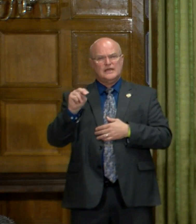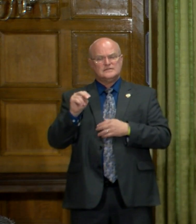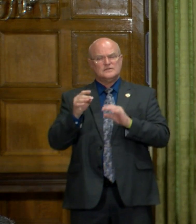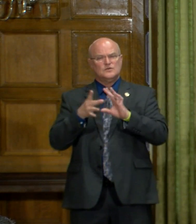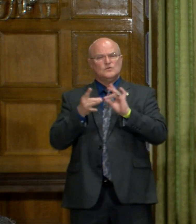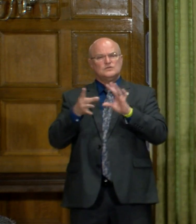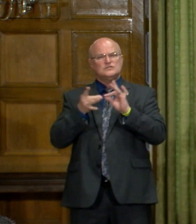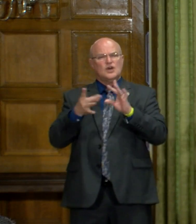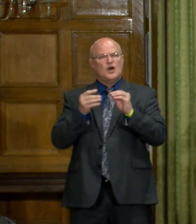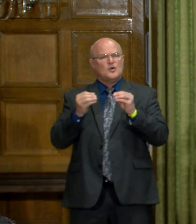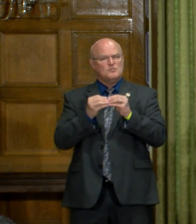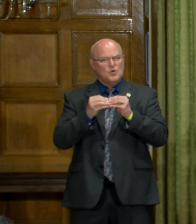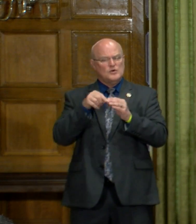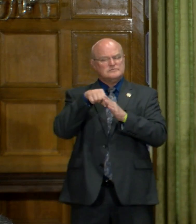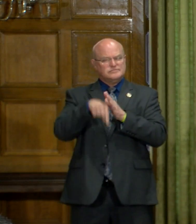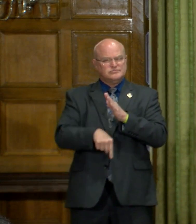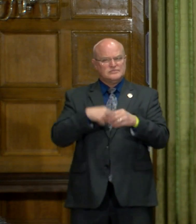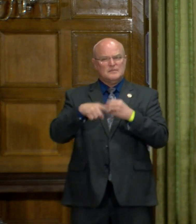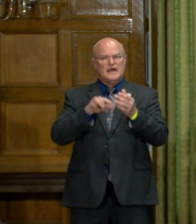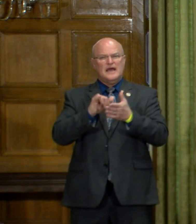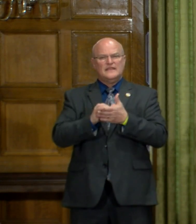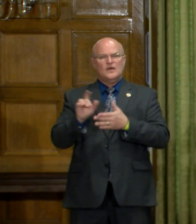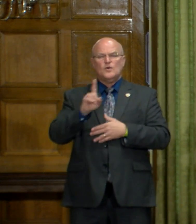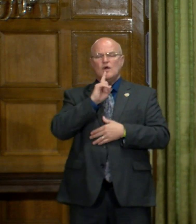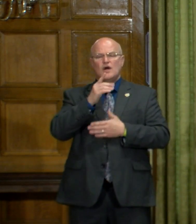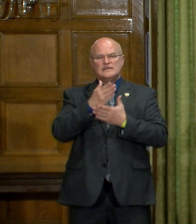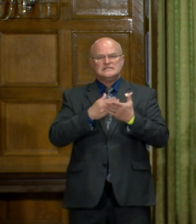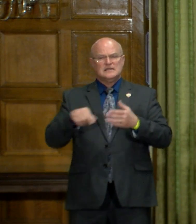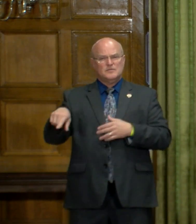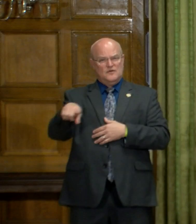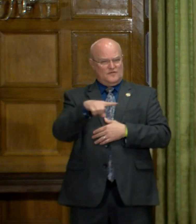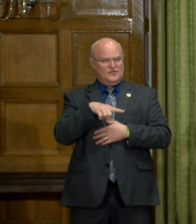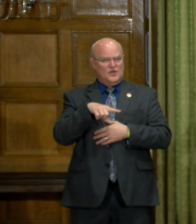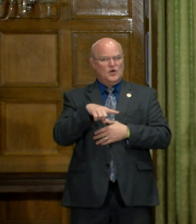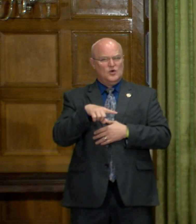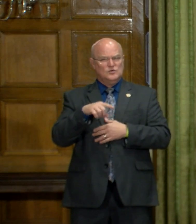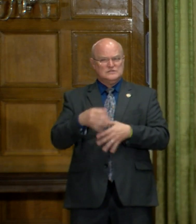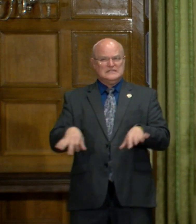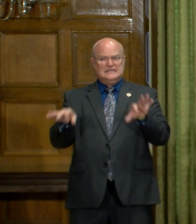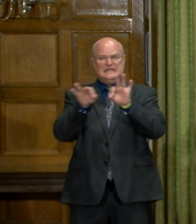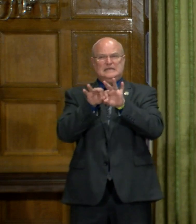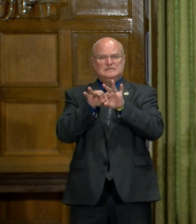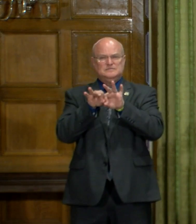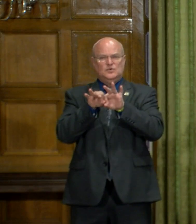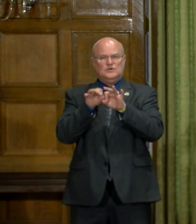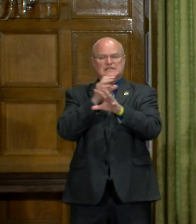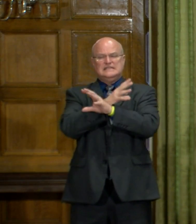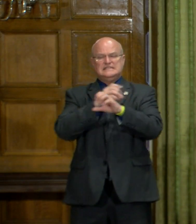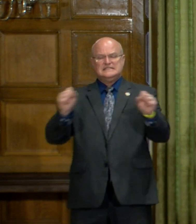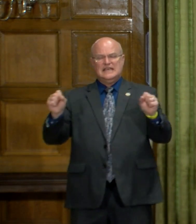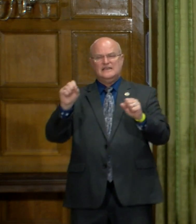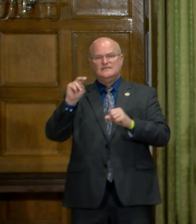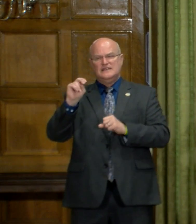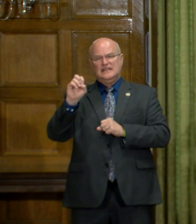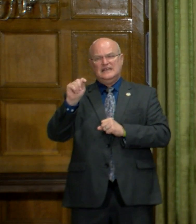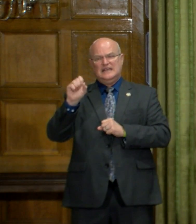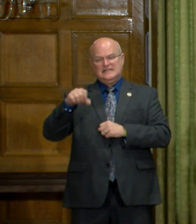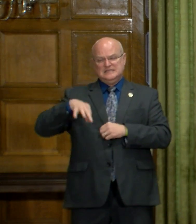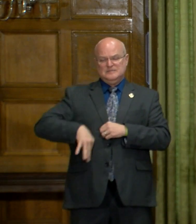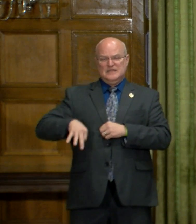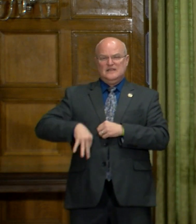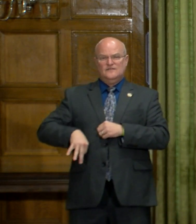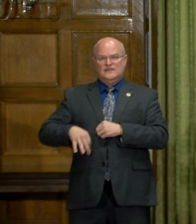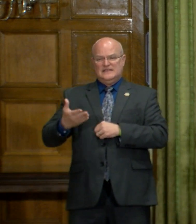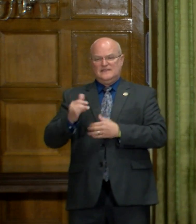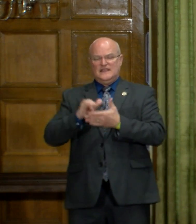in detail to exactly where we are on some of those important safety nets and benefit packages that